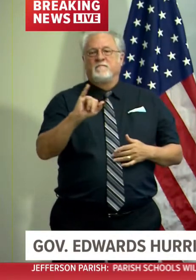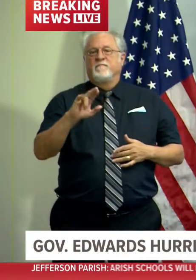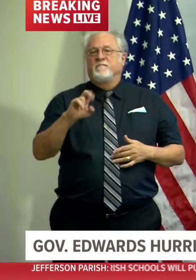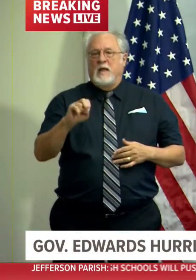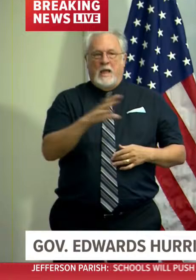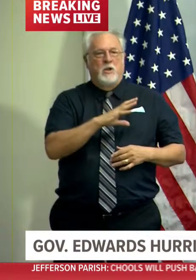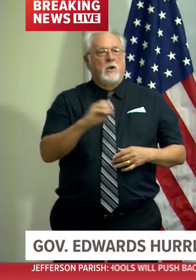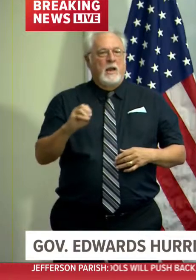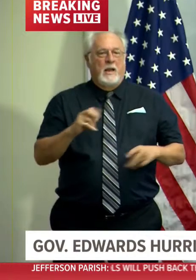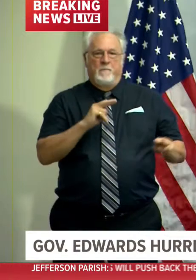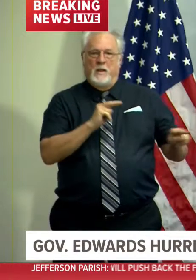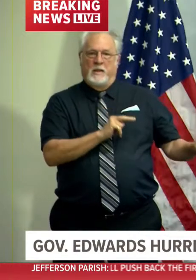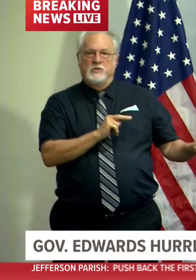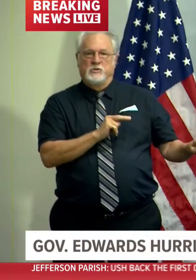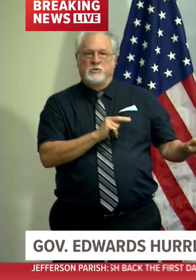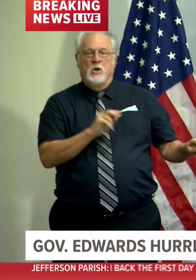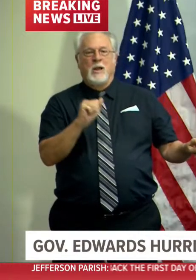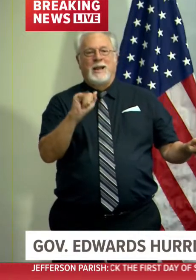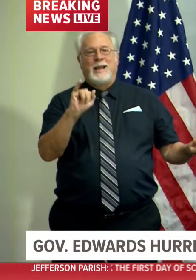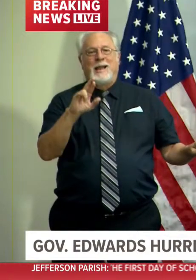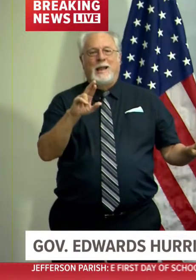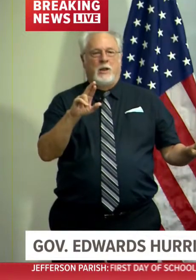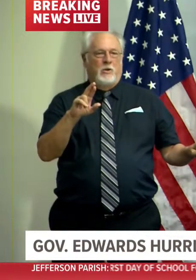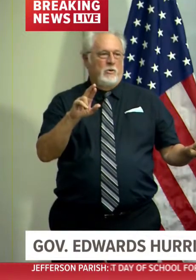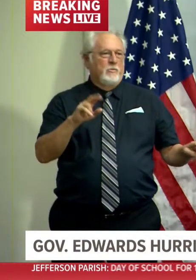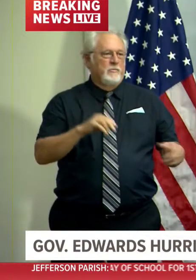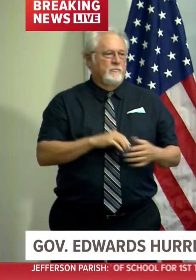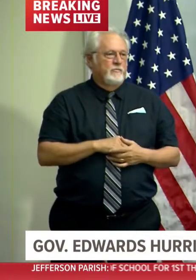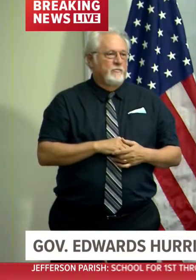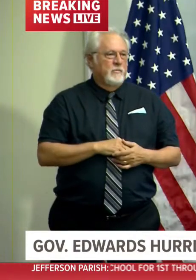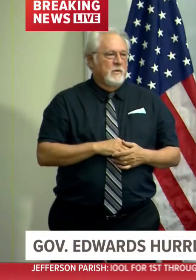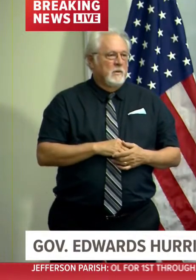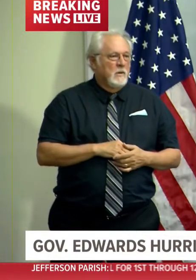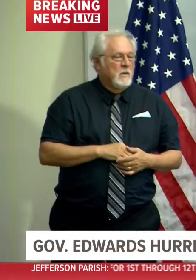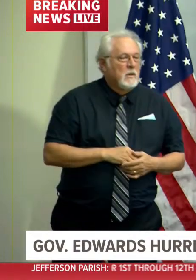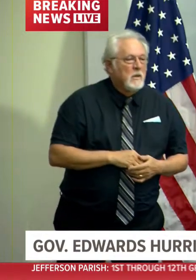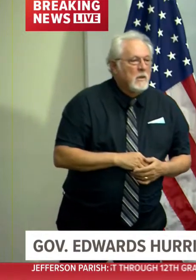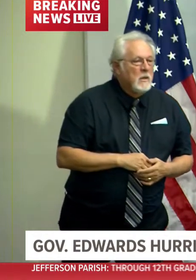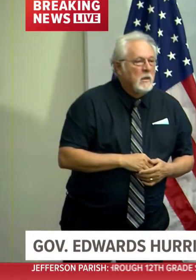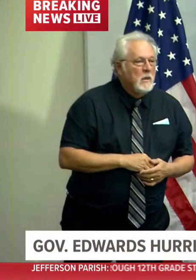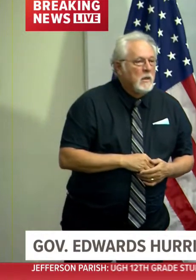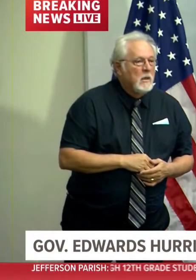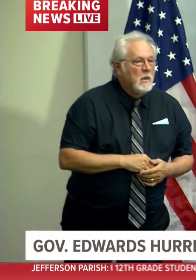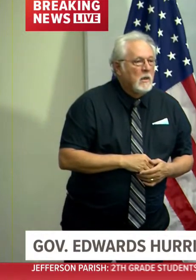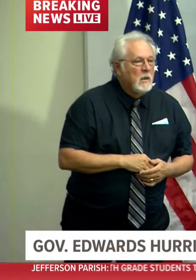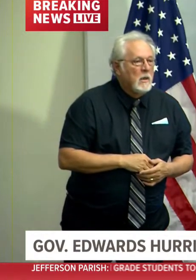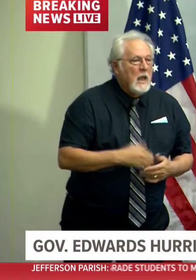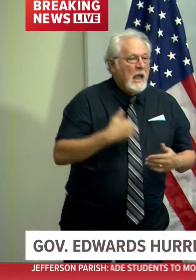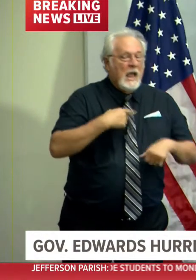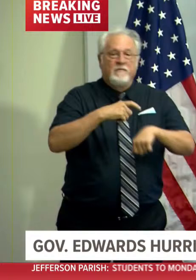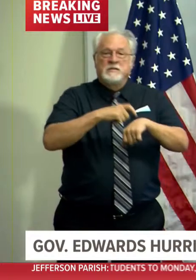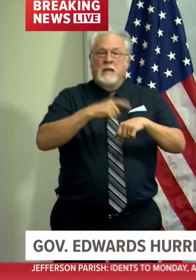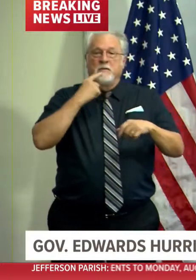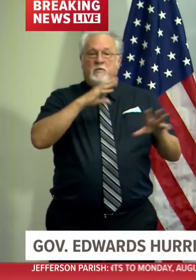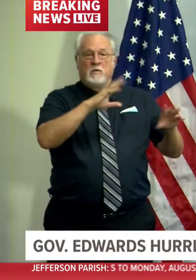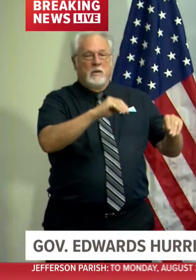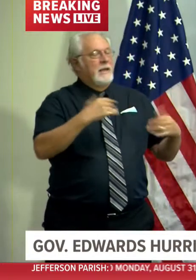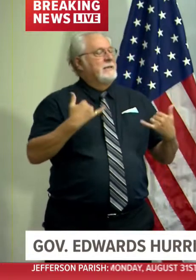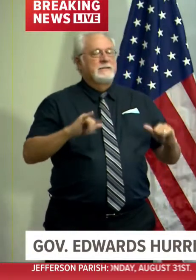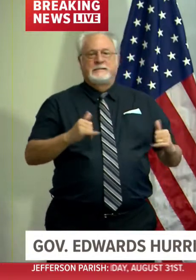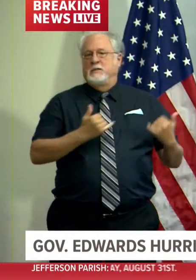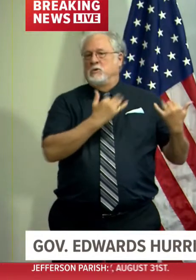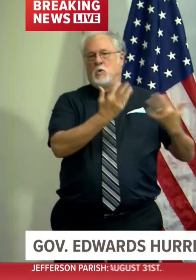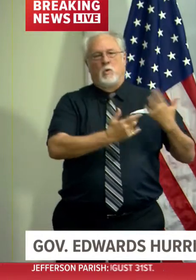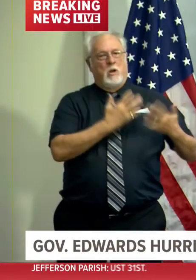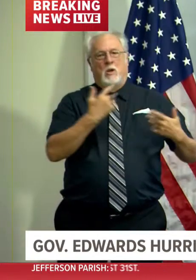also to monitor the air quality. Is there a timeline for when it's still going on? It is still going